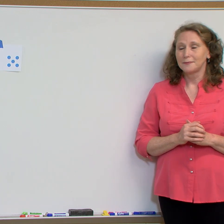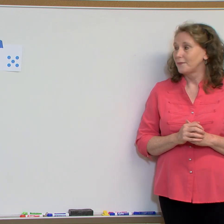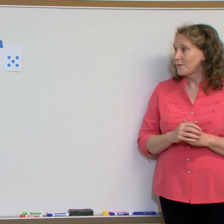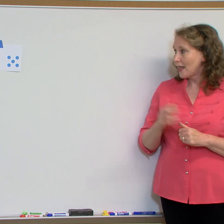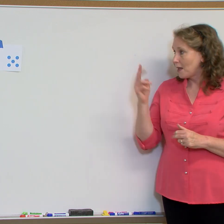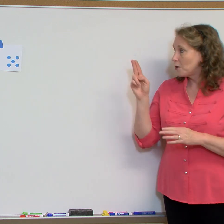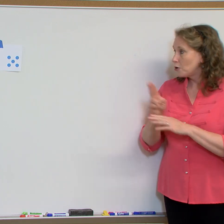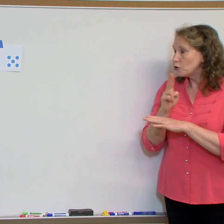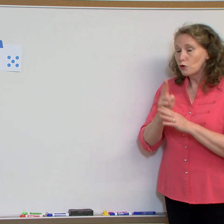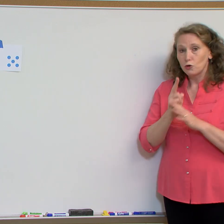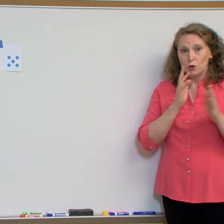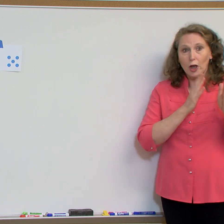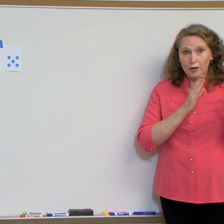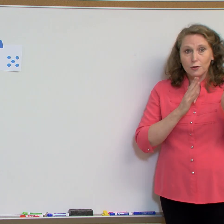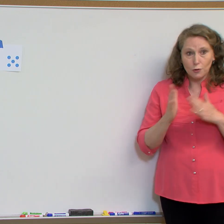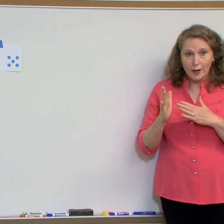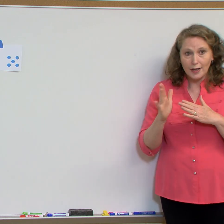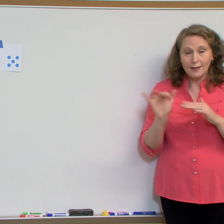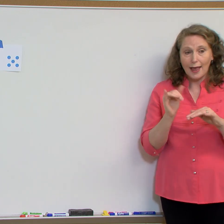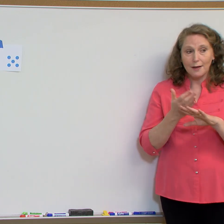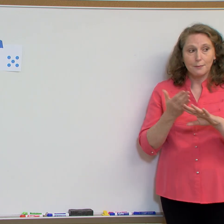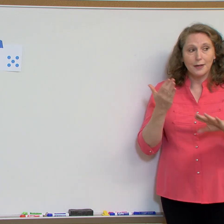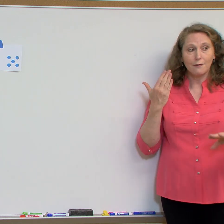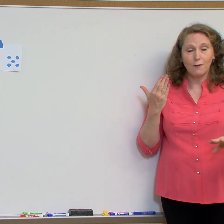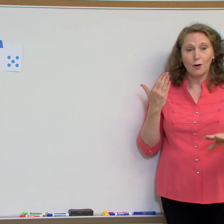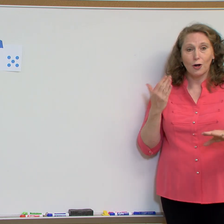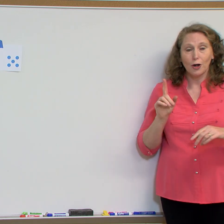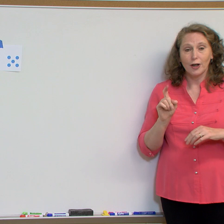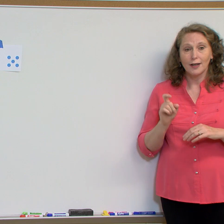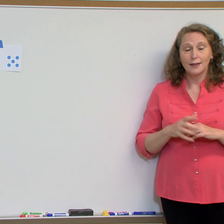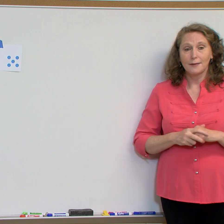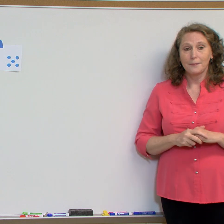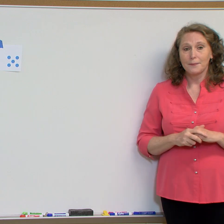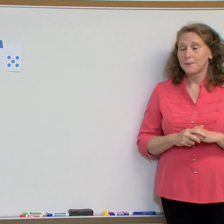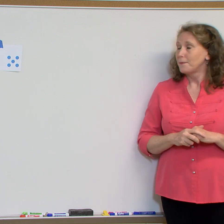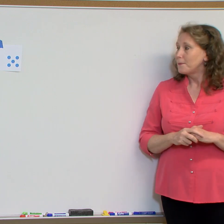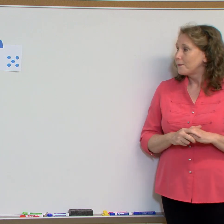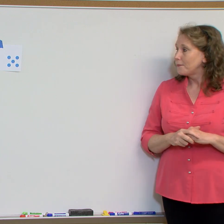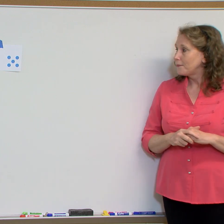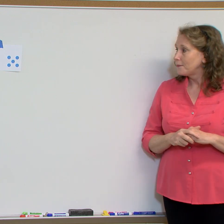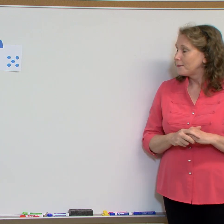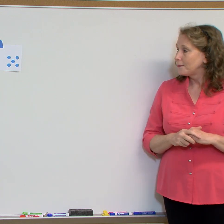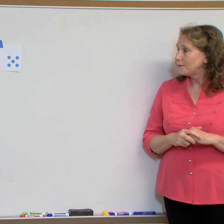Did you use a strategy we used on the last set of cards?